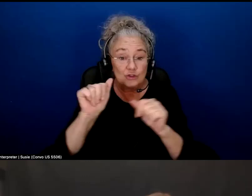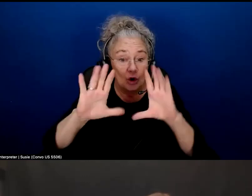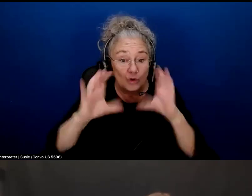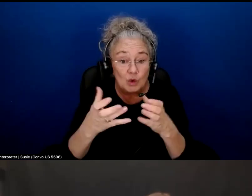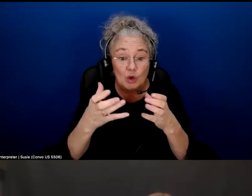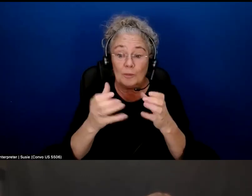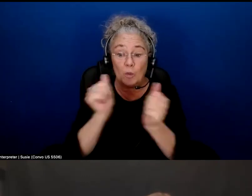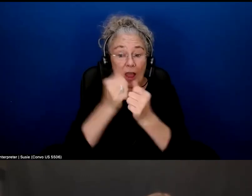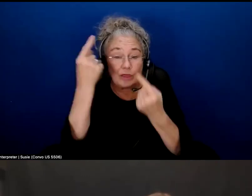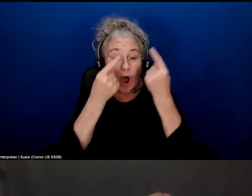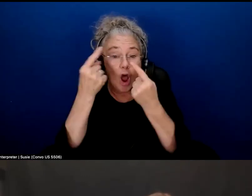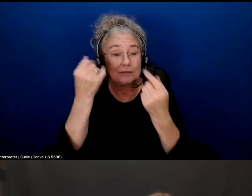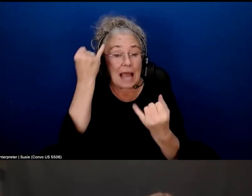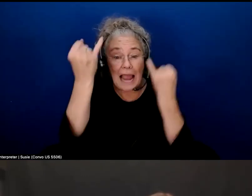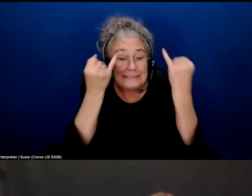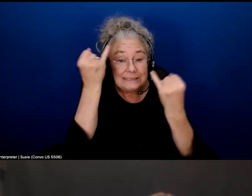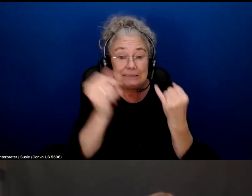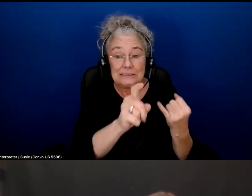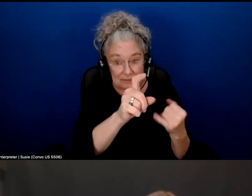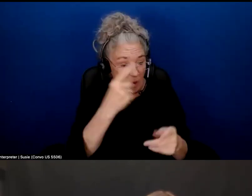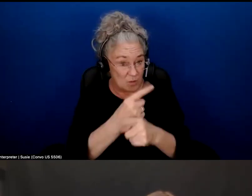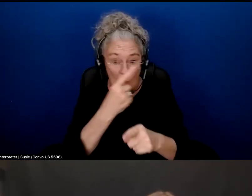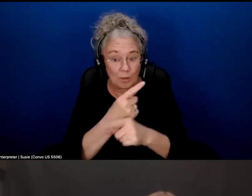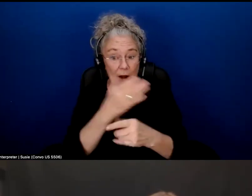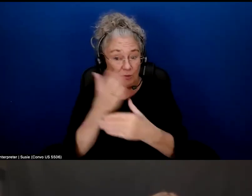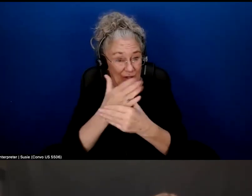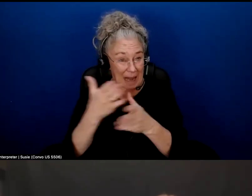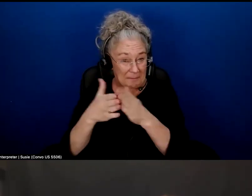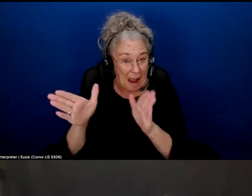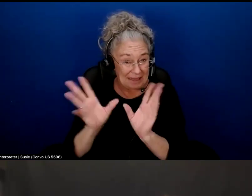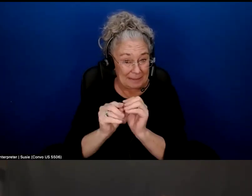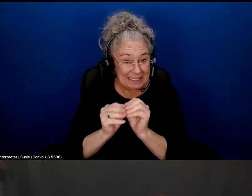with thoughts and ideas? Is that appropriate between public meetings?